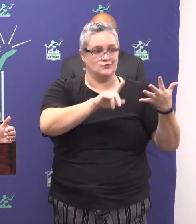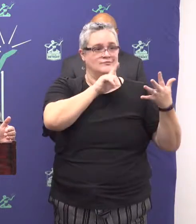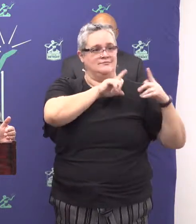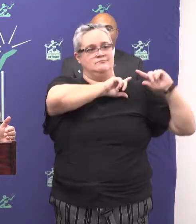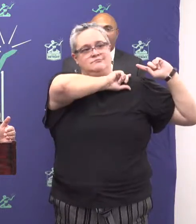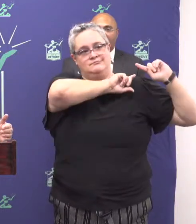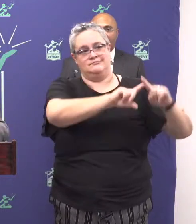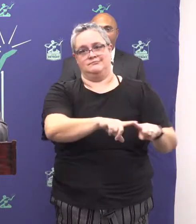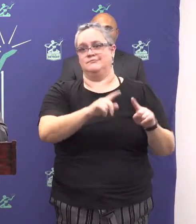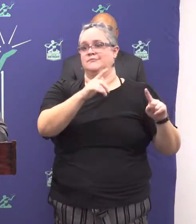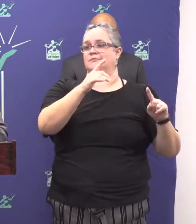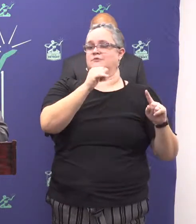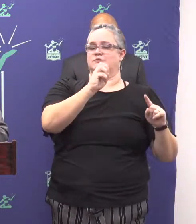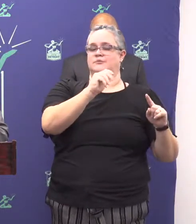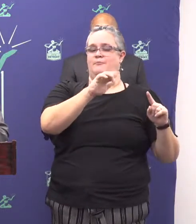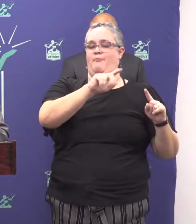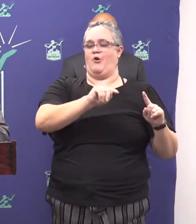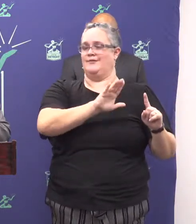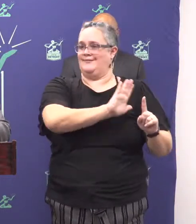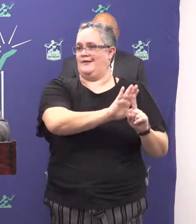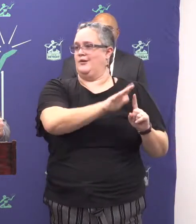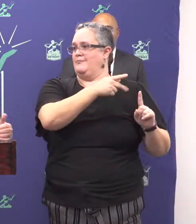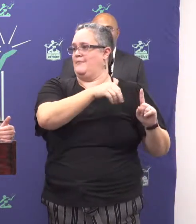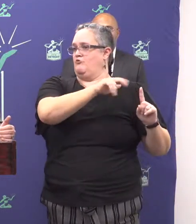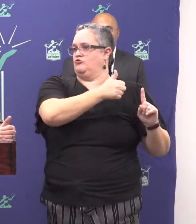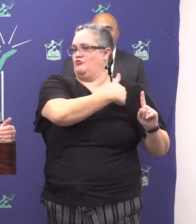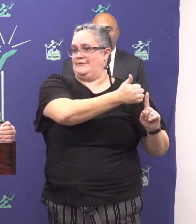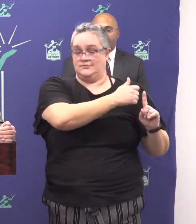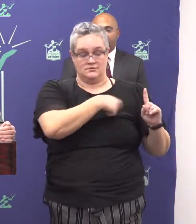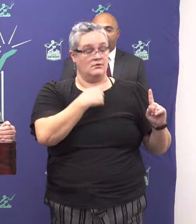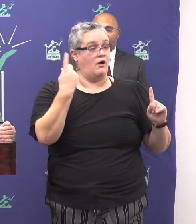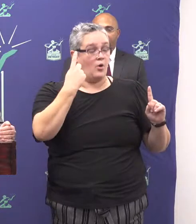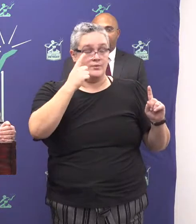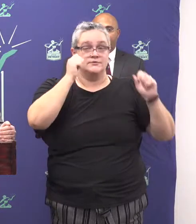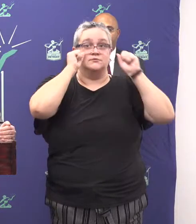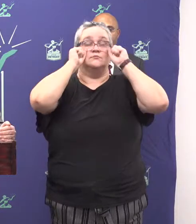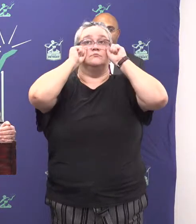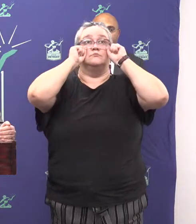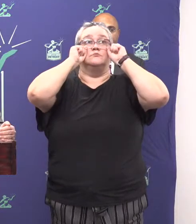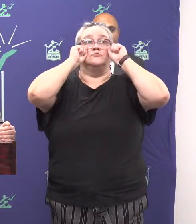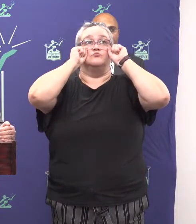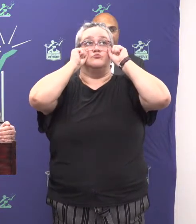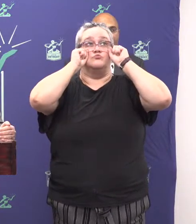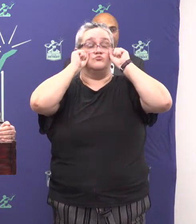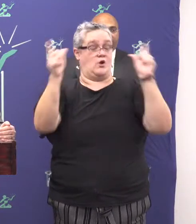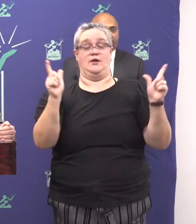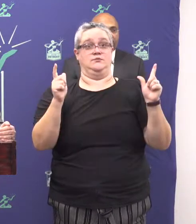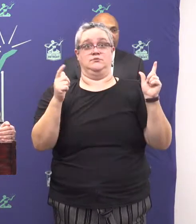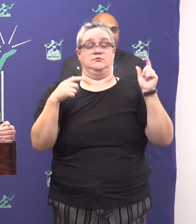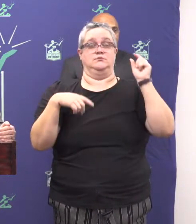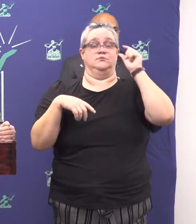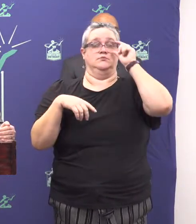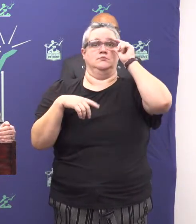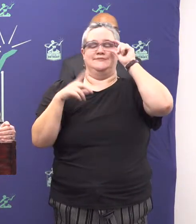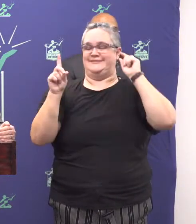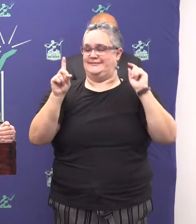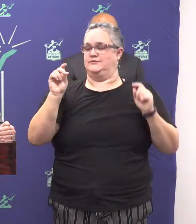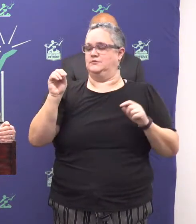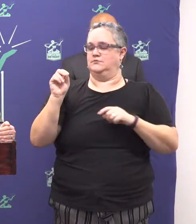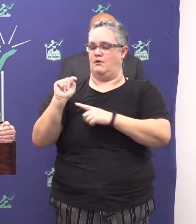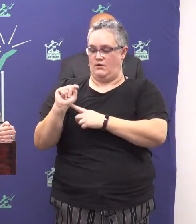on SMART's paratransit service. I've always been surprised that DDOT has not